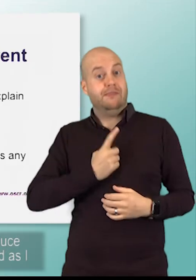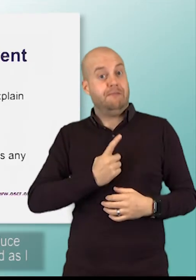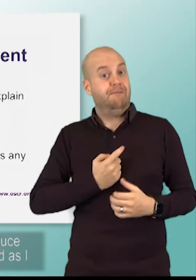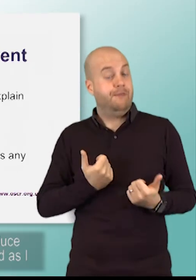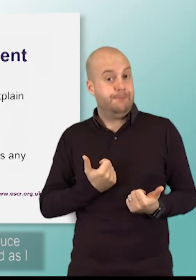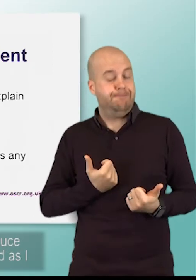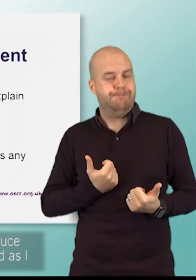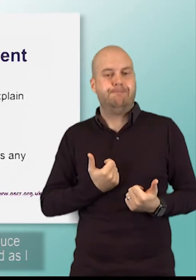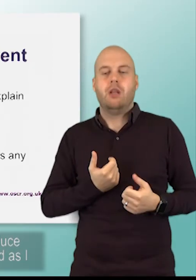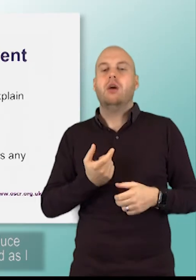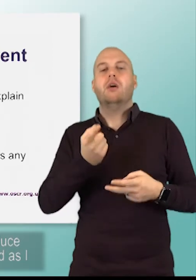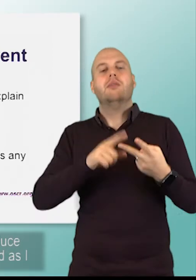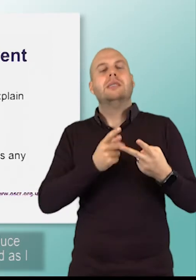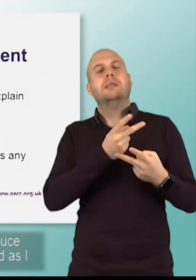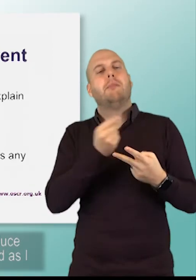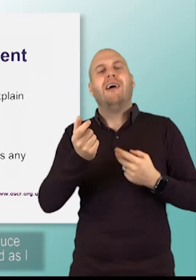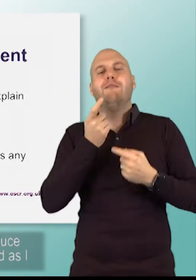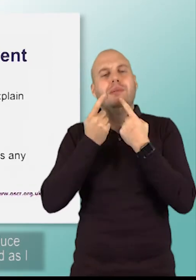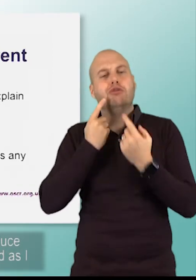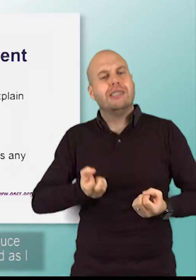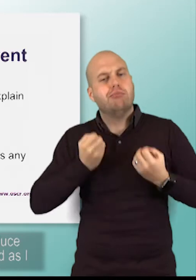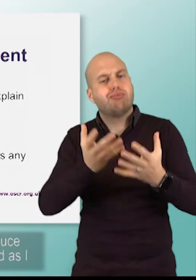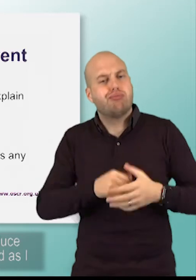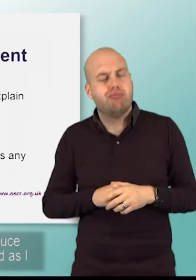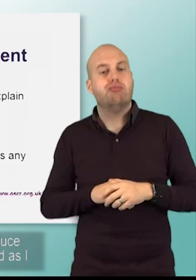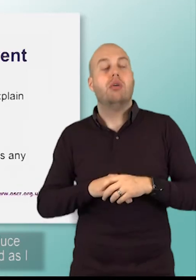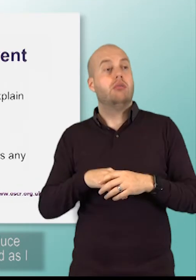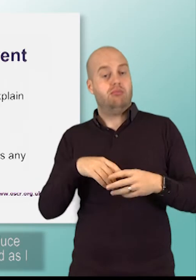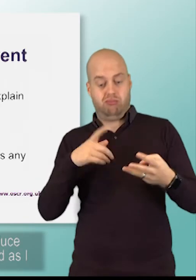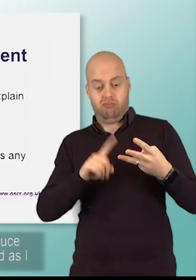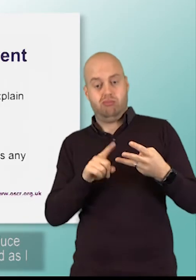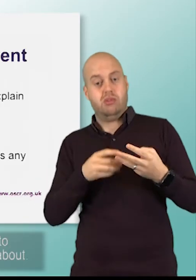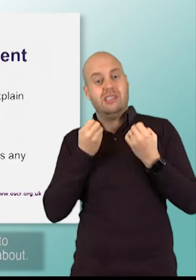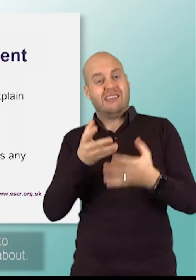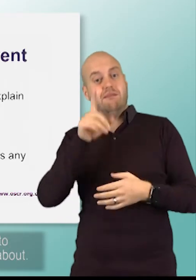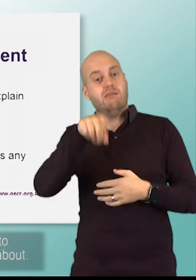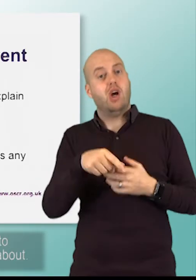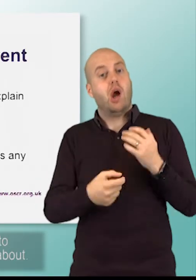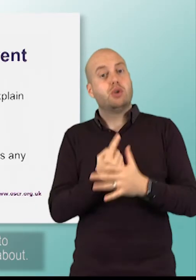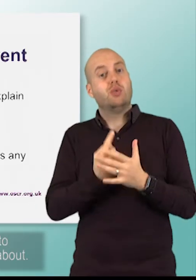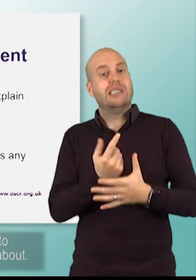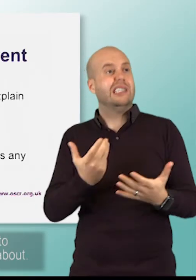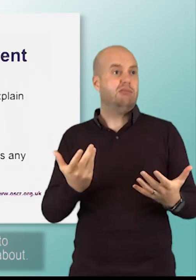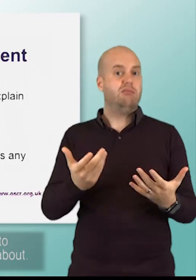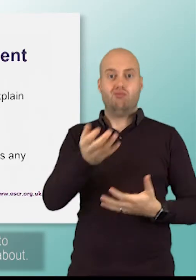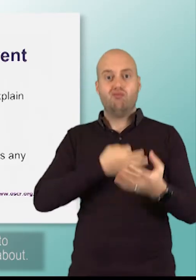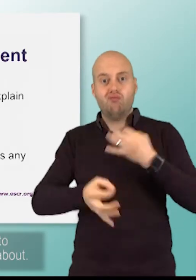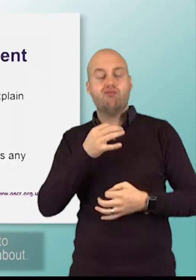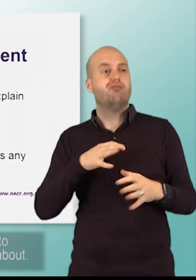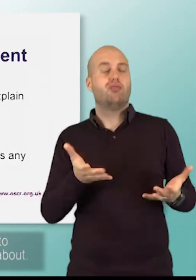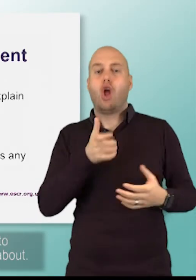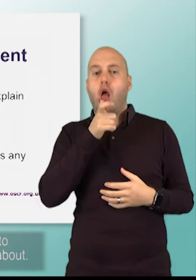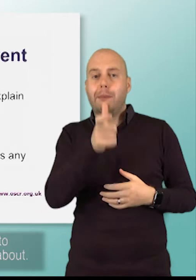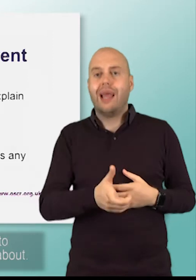ourselves, to give you some topical information, and as I say, to give you a chance to ask us